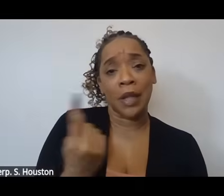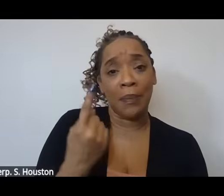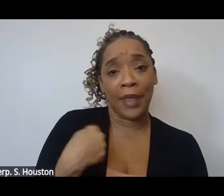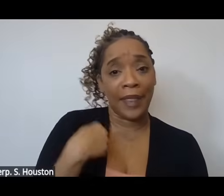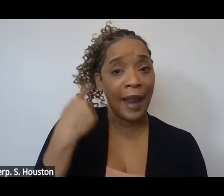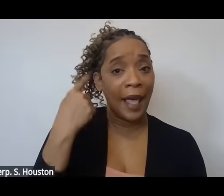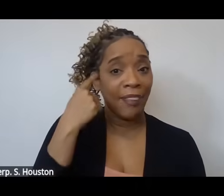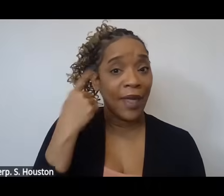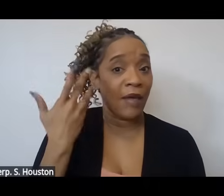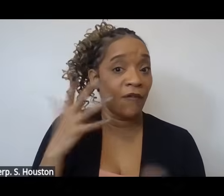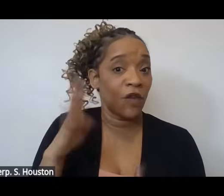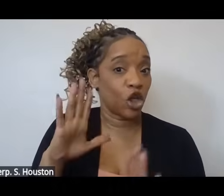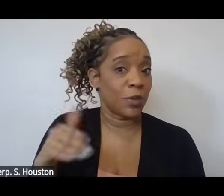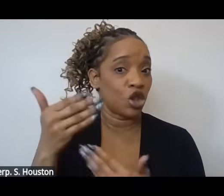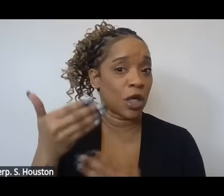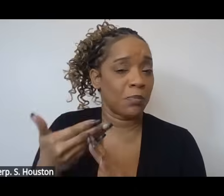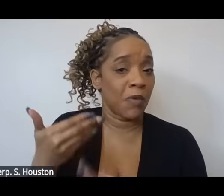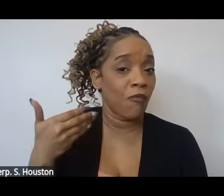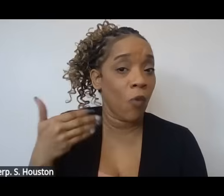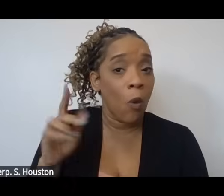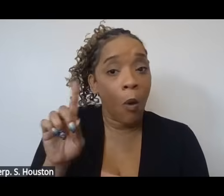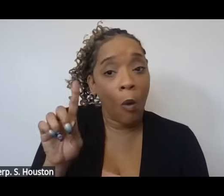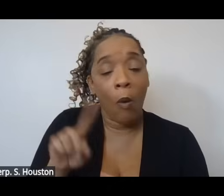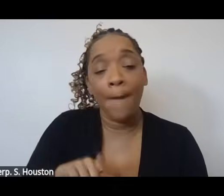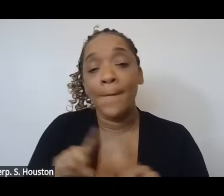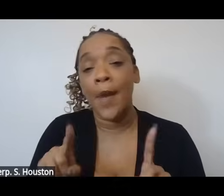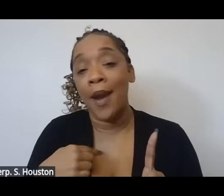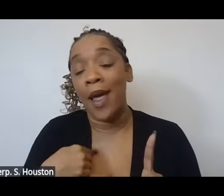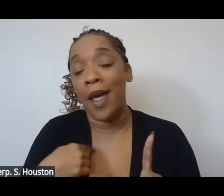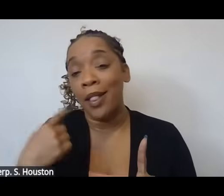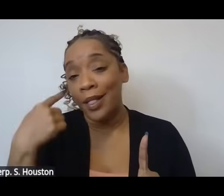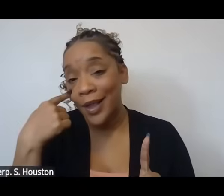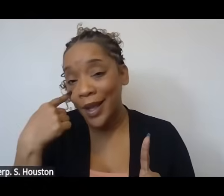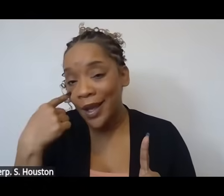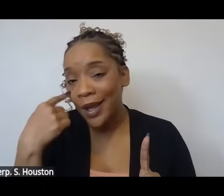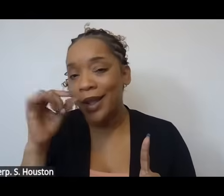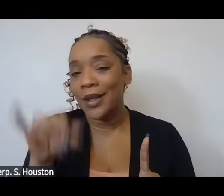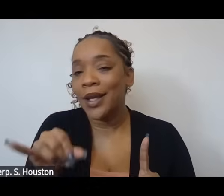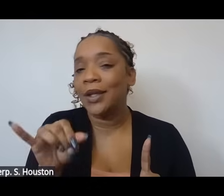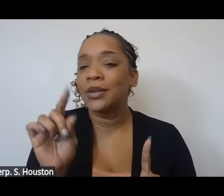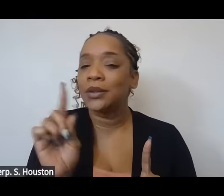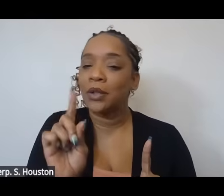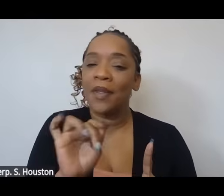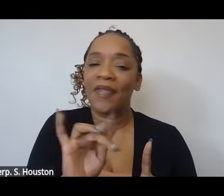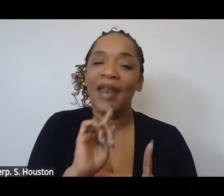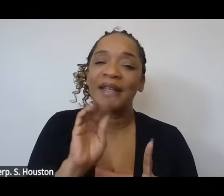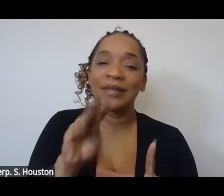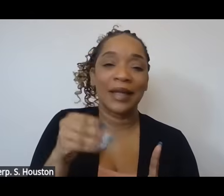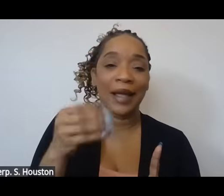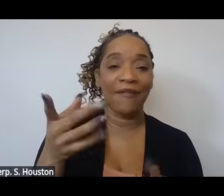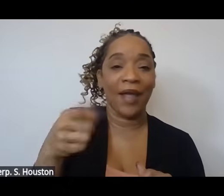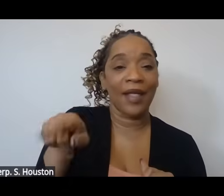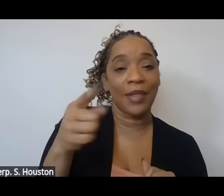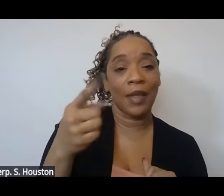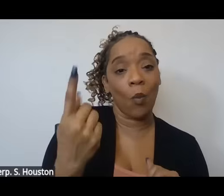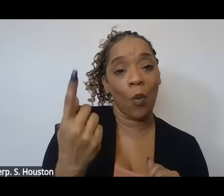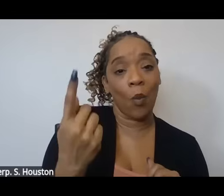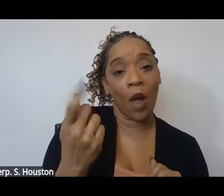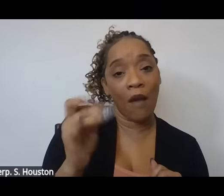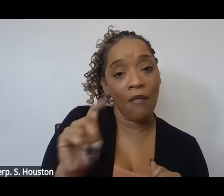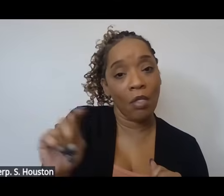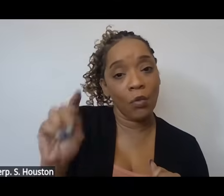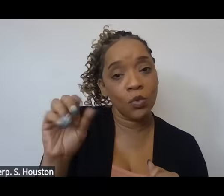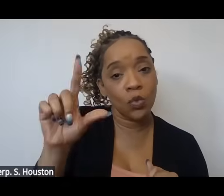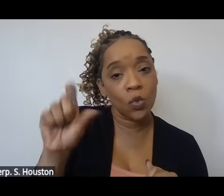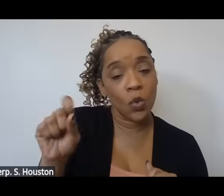is something that is giving them at least one of the tools that they should use to make sure that